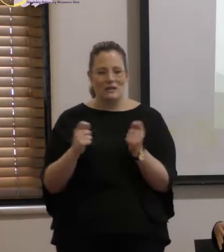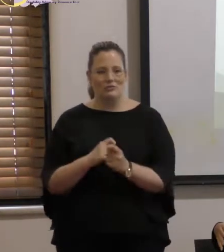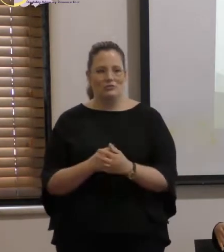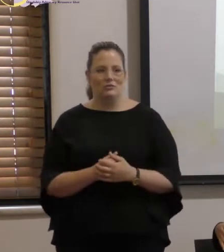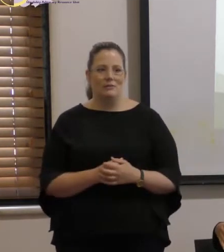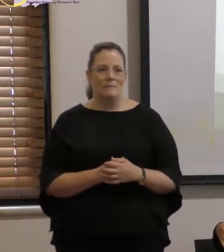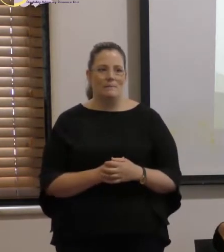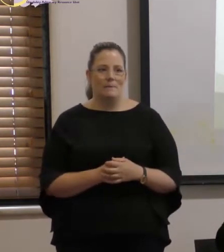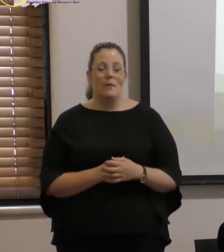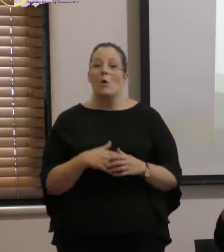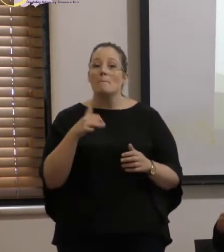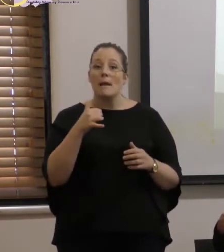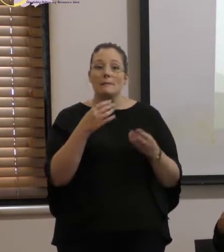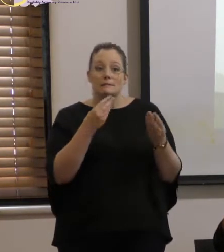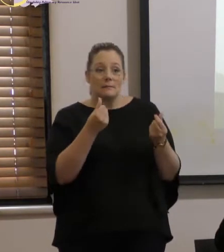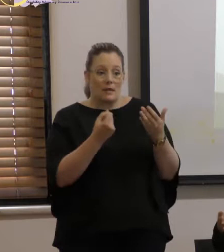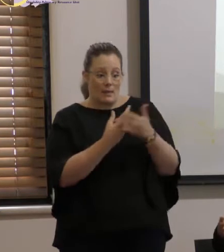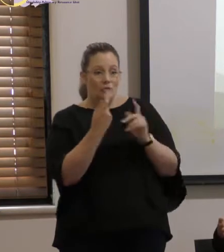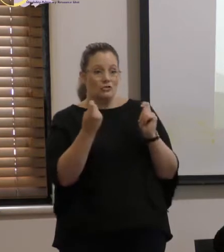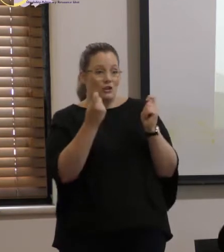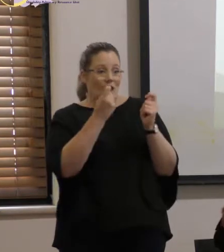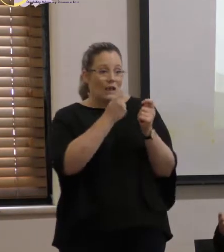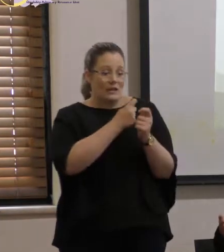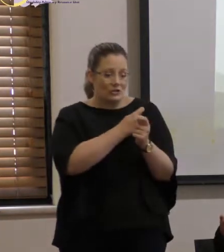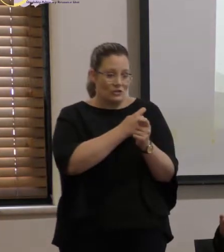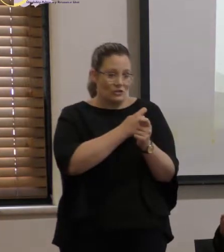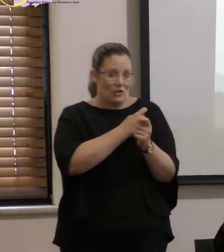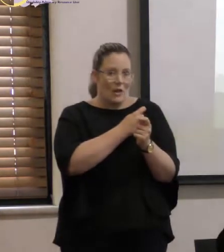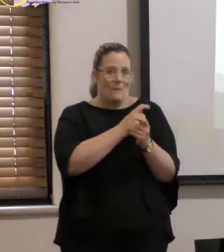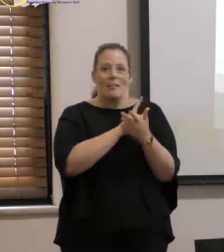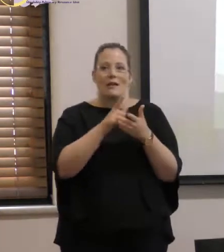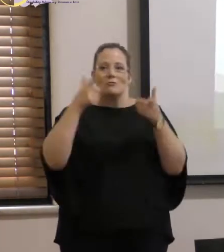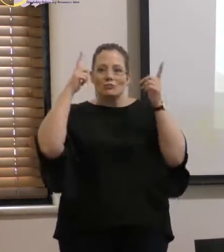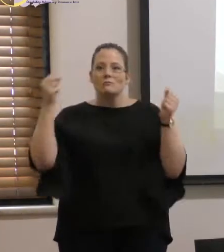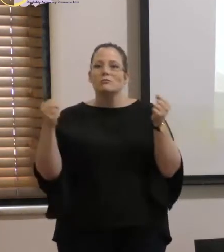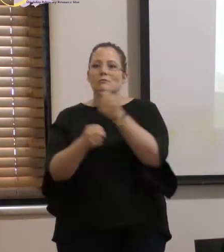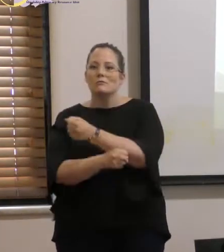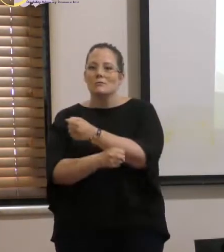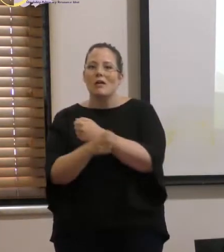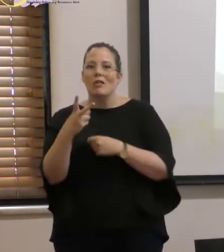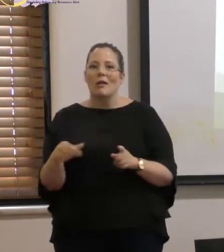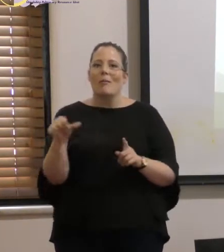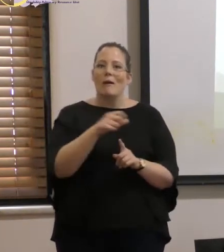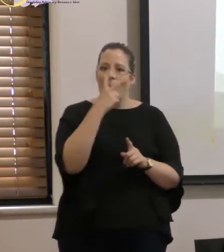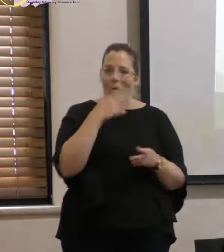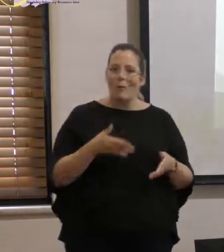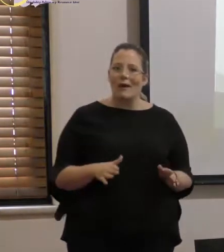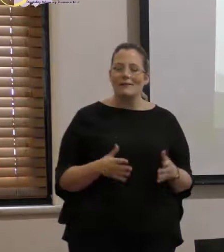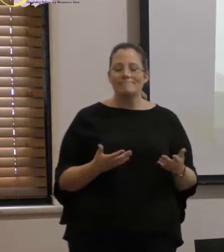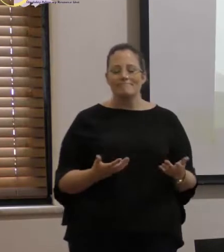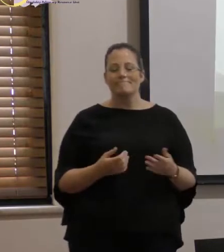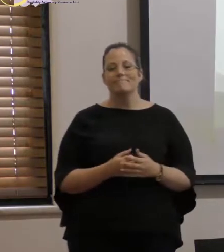that principal is there, so, and then it changes back when a new principal comes. So that's where we're really keen to do some